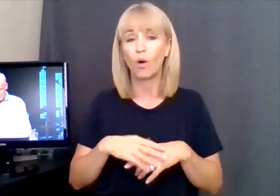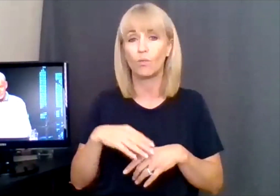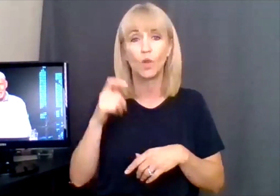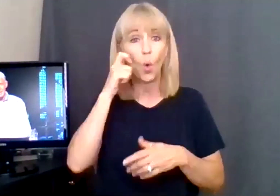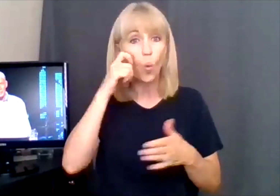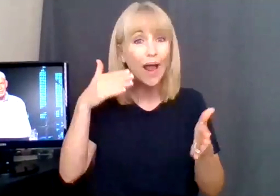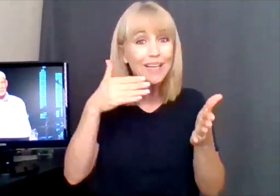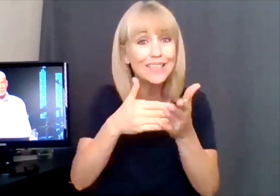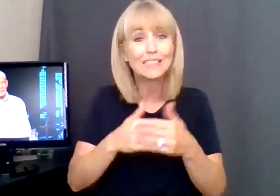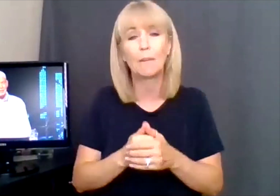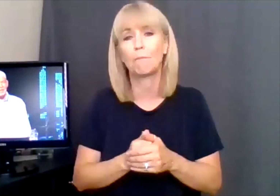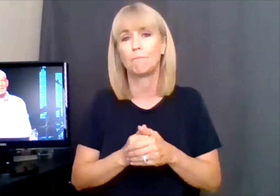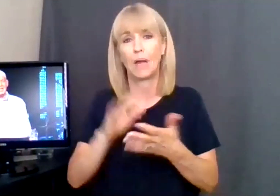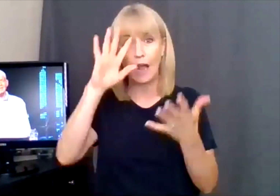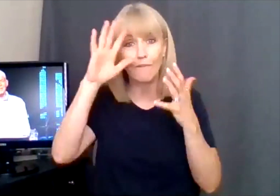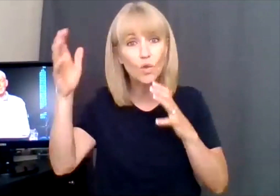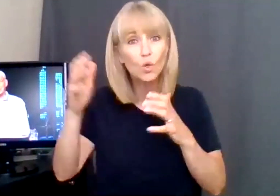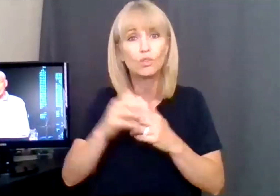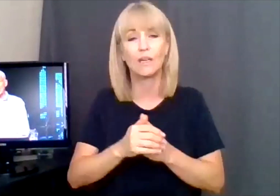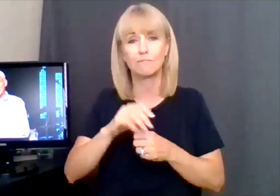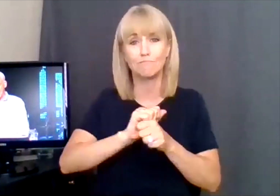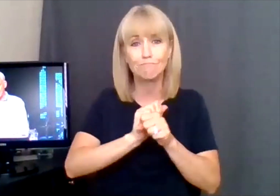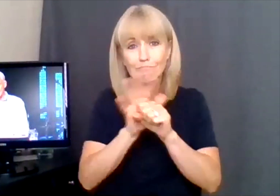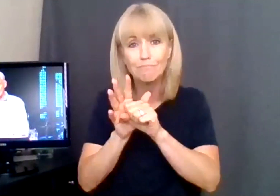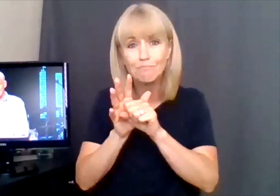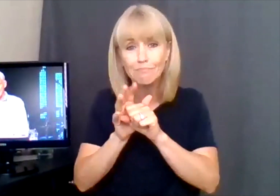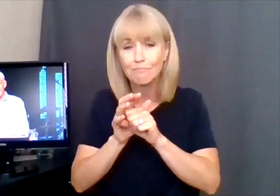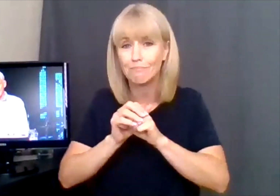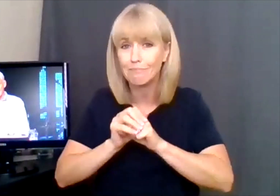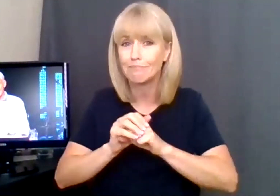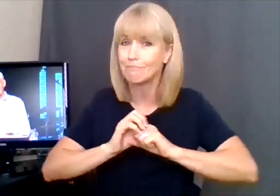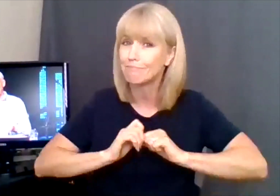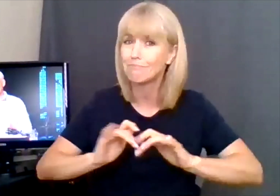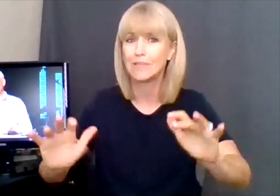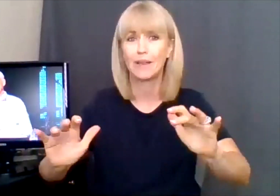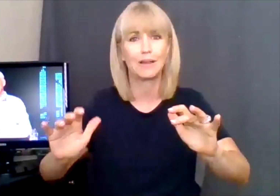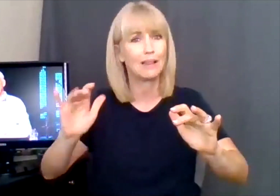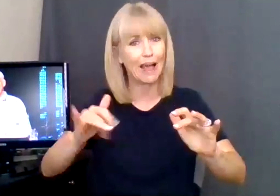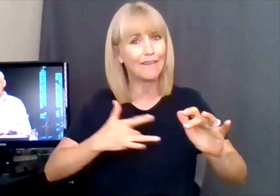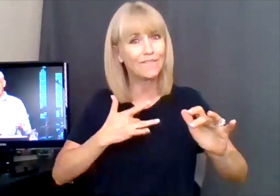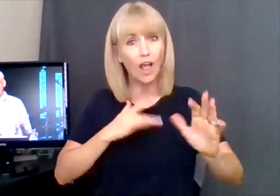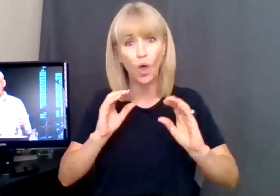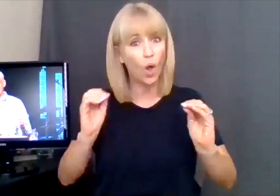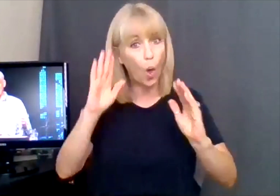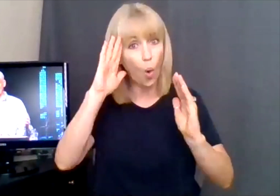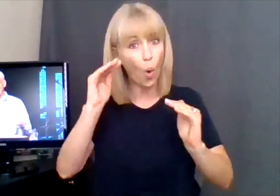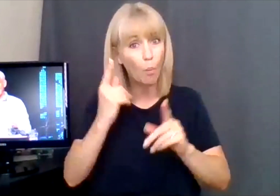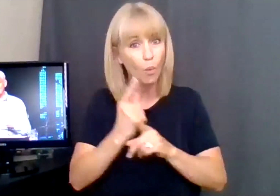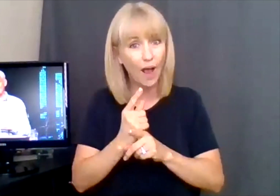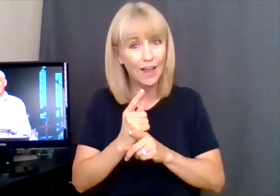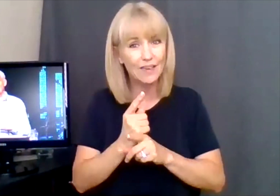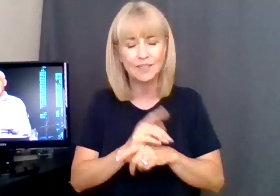that's there. It's bad to worse, and sometimes it can feel pretty hopeless. And so for the next couple of weeks, we're going to take a look at this